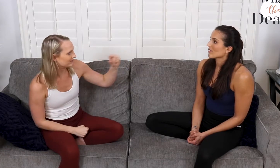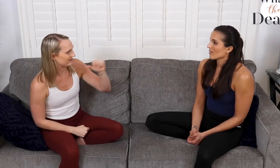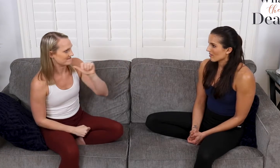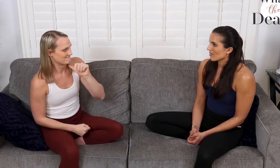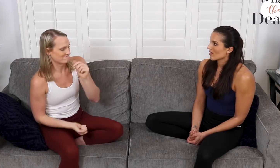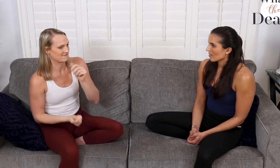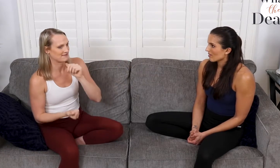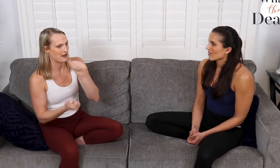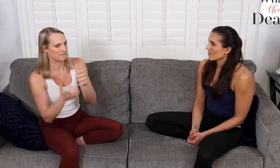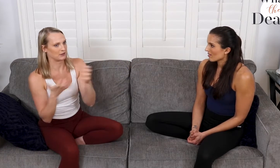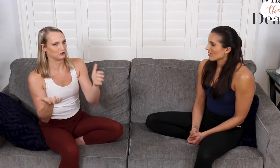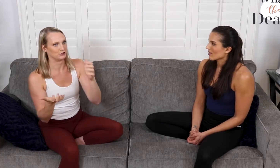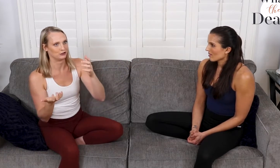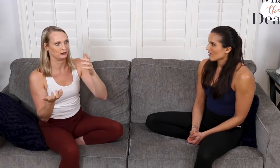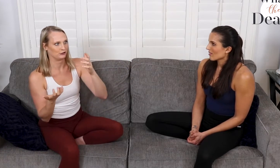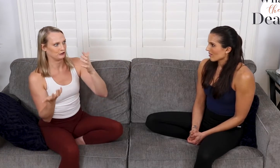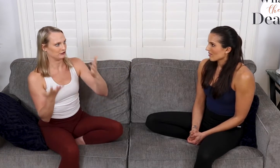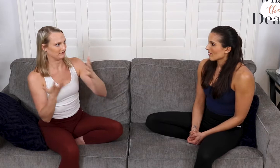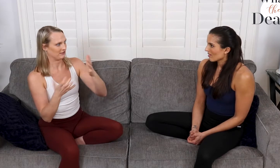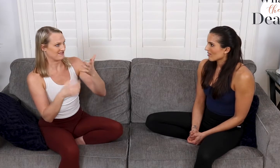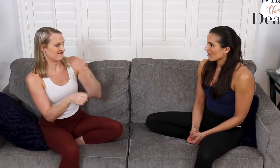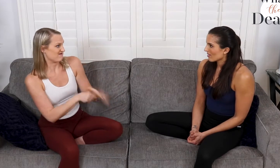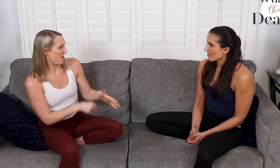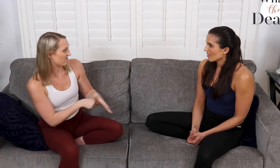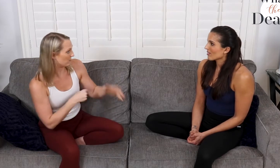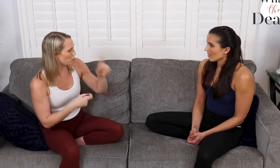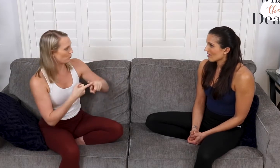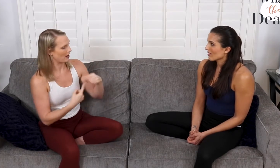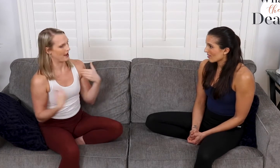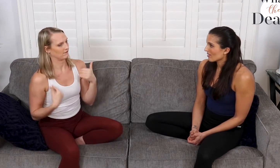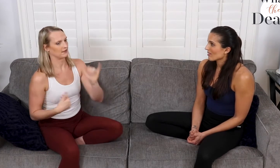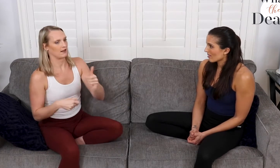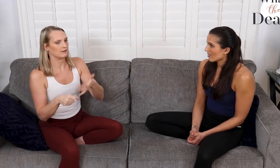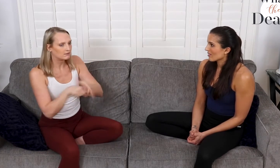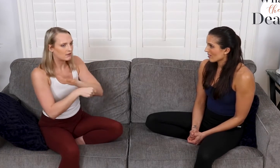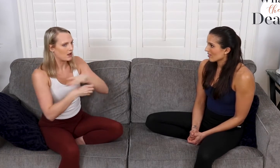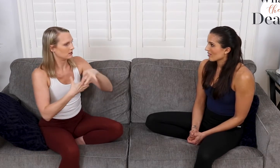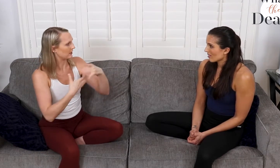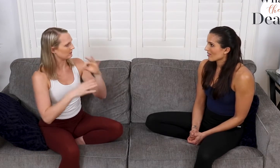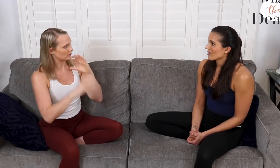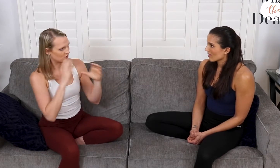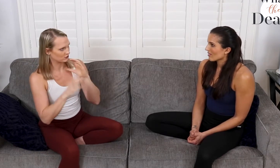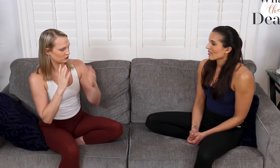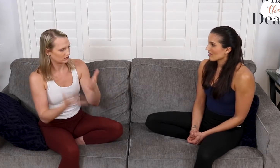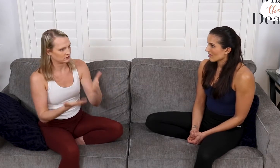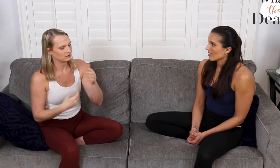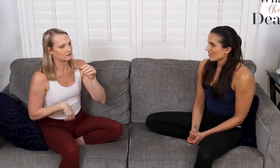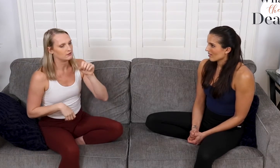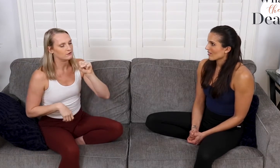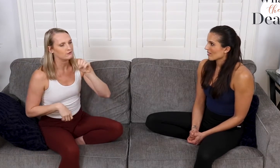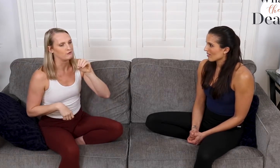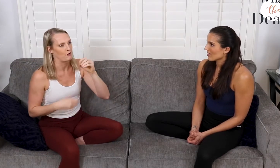how important the access of communication is for deaf and hard of hearing communities. In